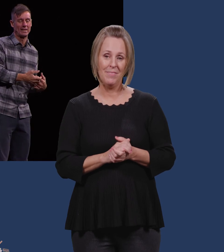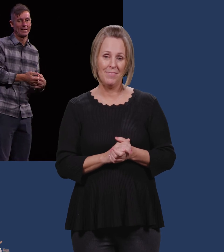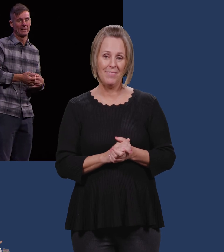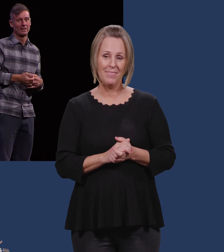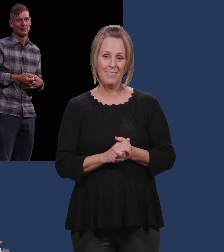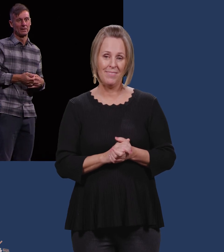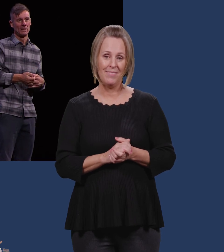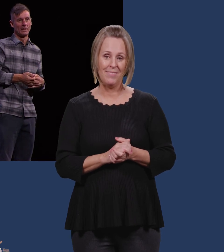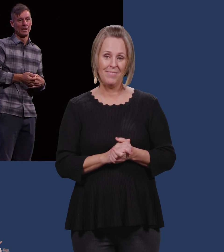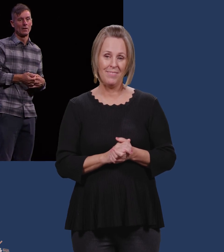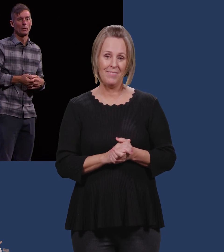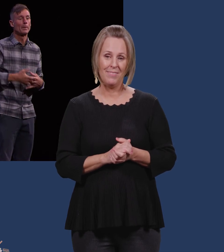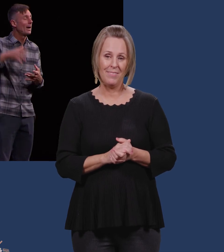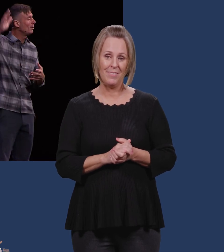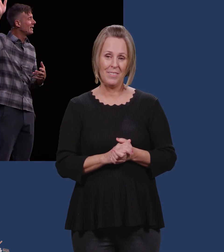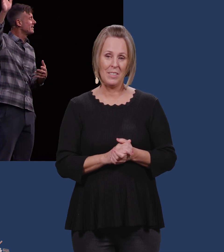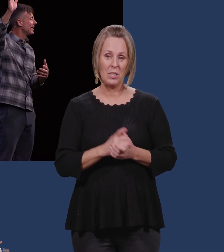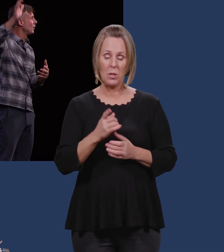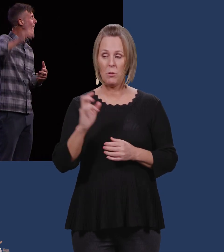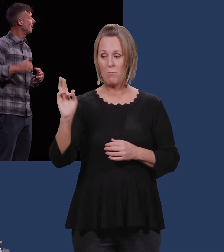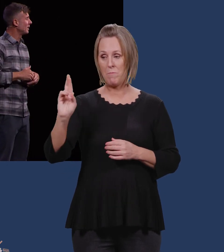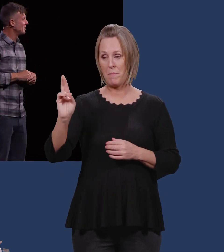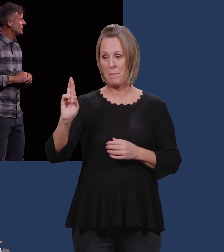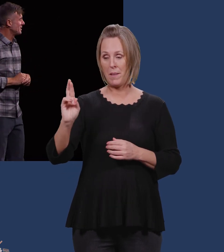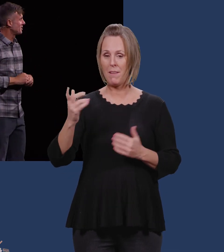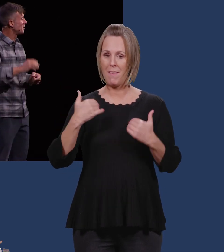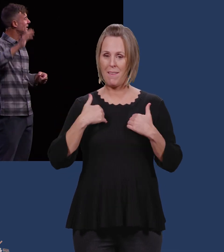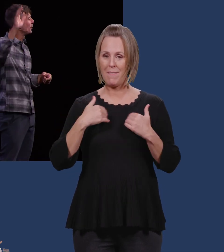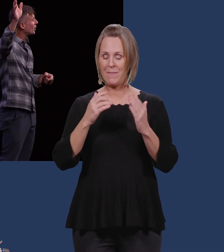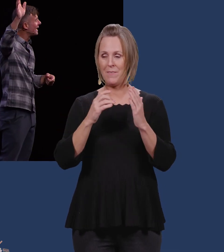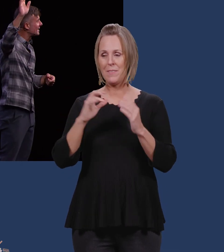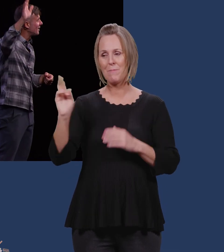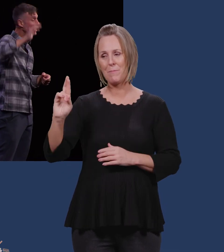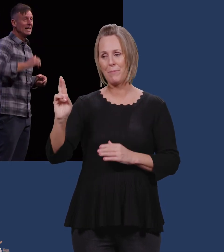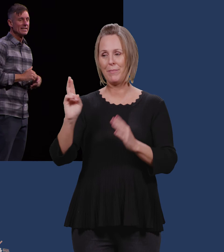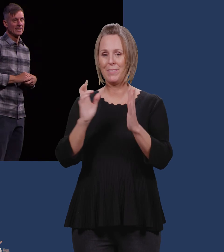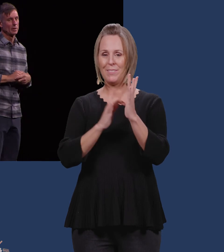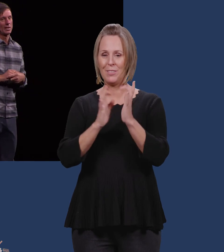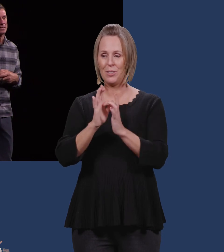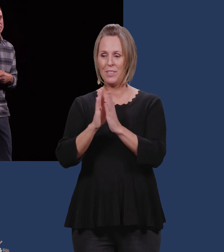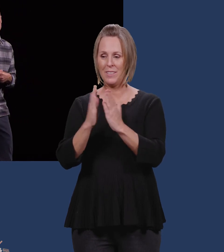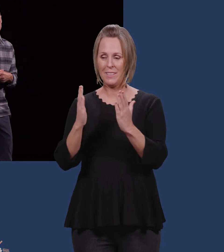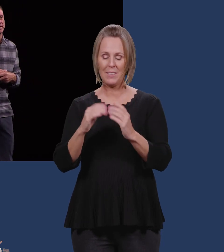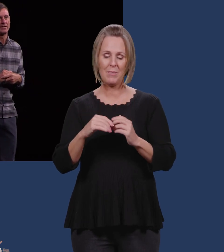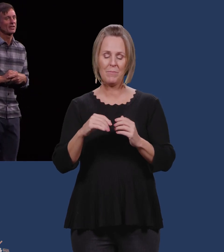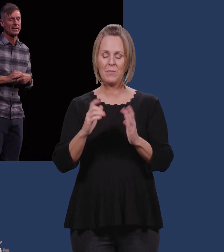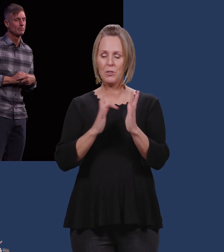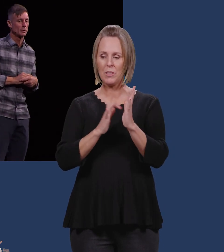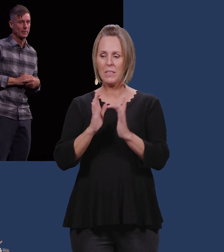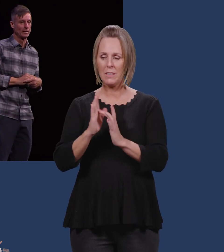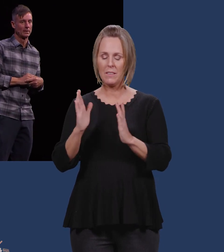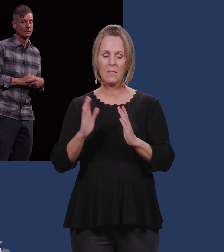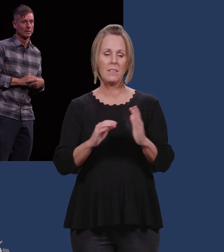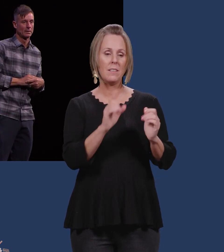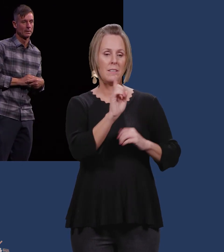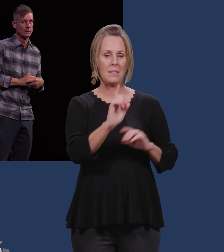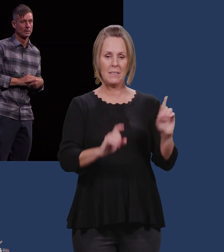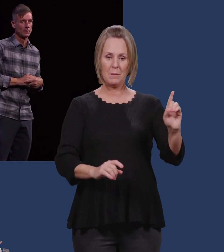things we like. The Republicans have a Republican Jesus. The Democrats have a Democrat Jesus and everything in